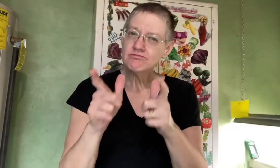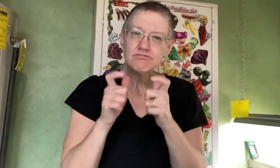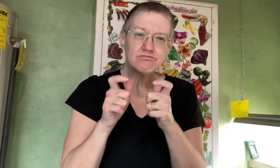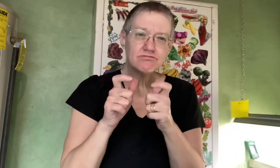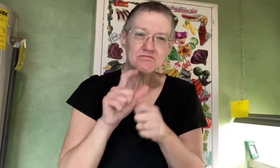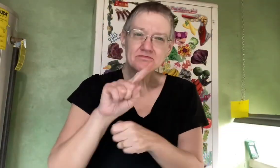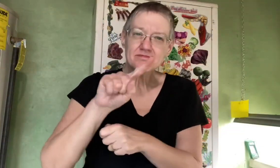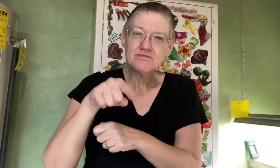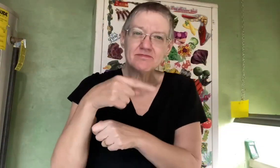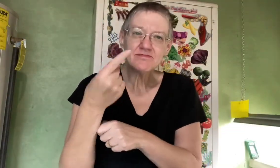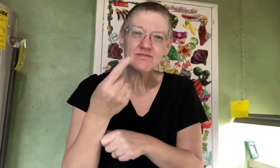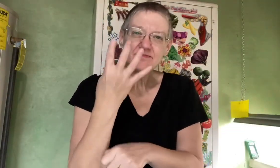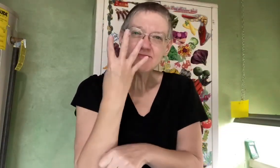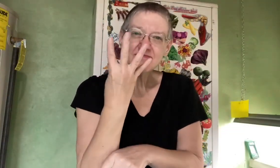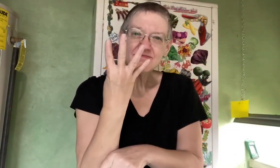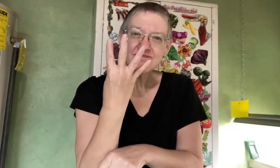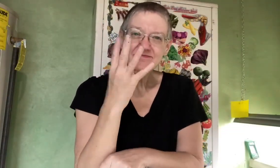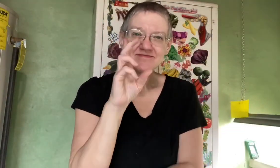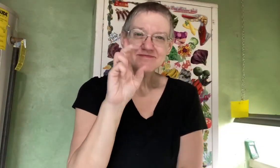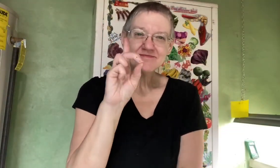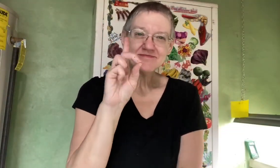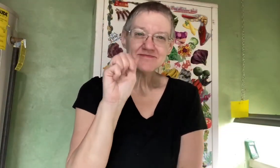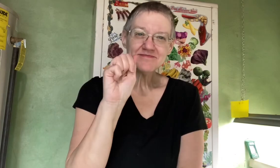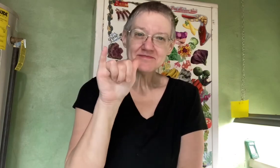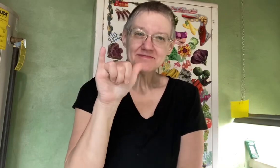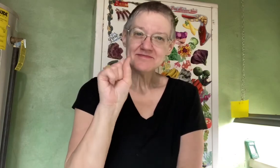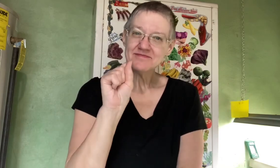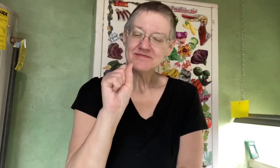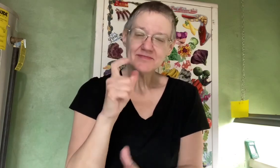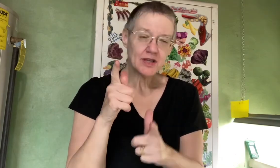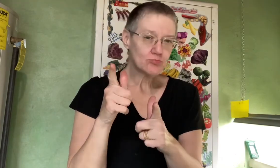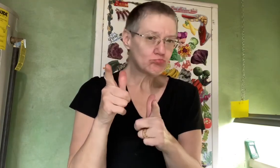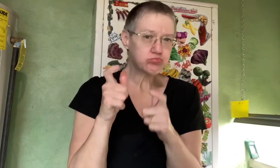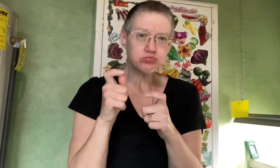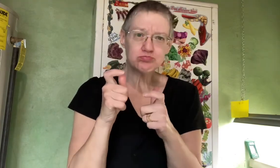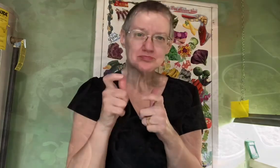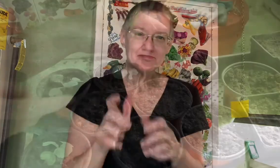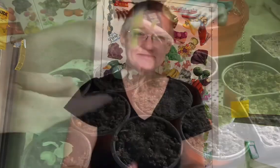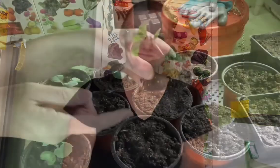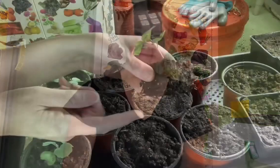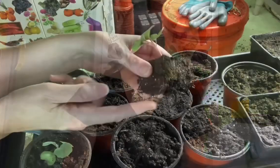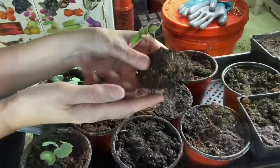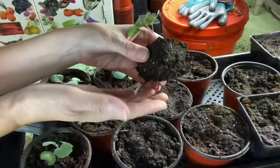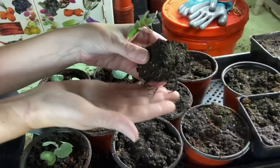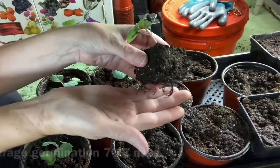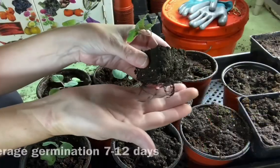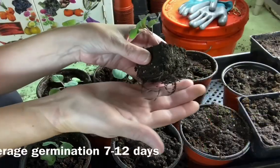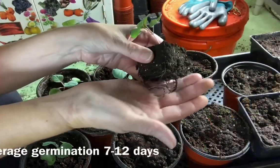And they germinated really quickly. It only took 4 days.